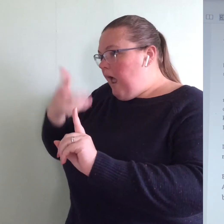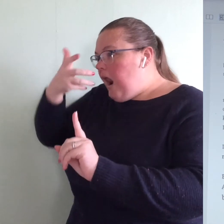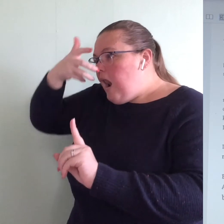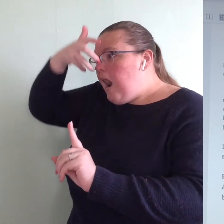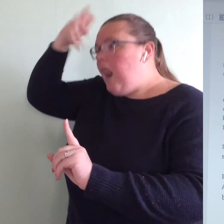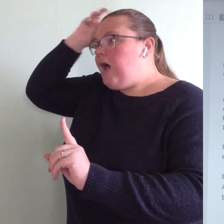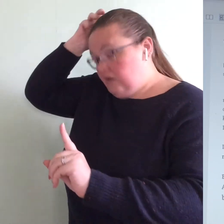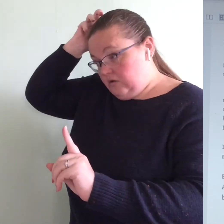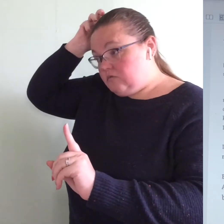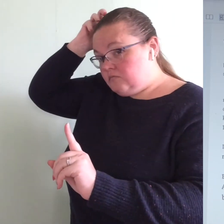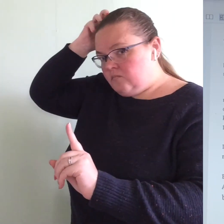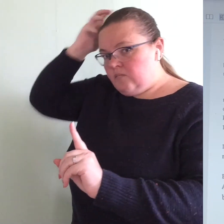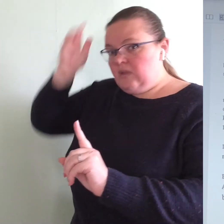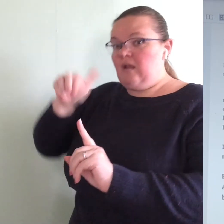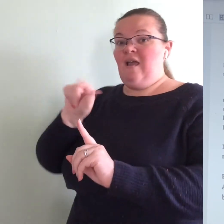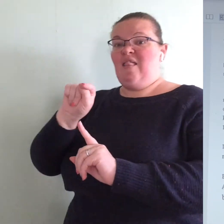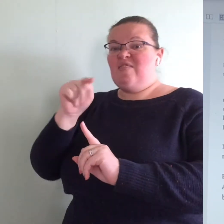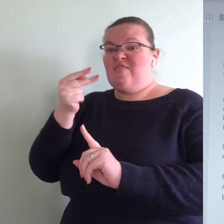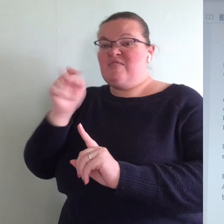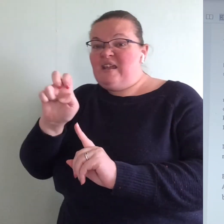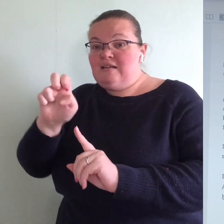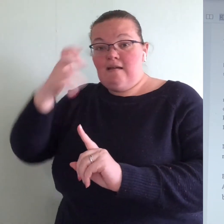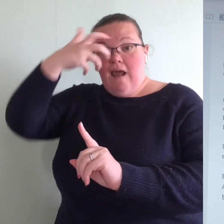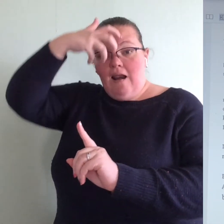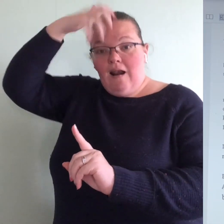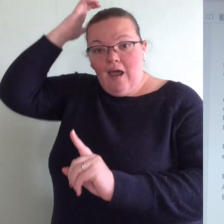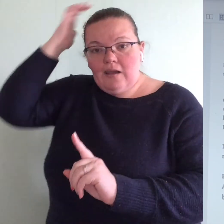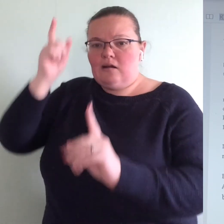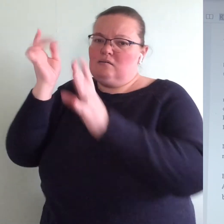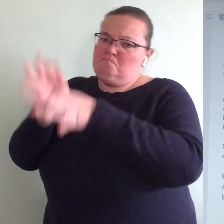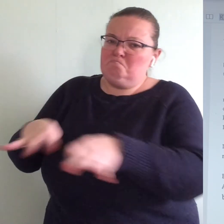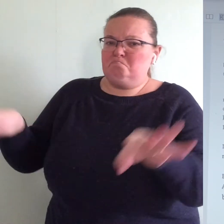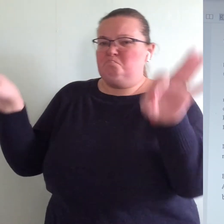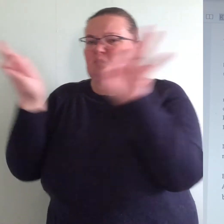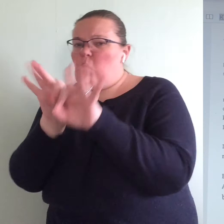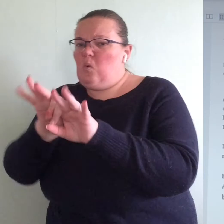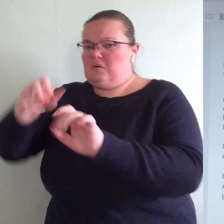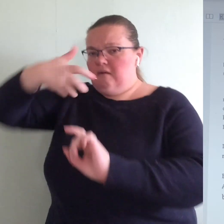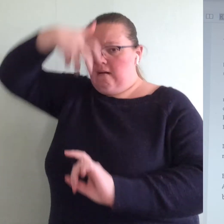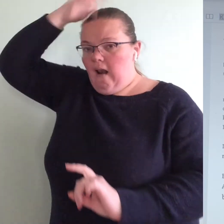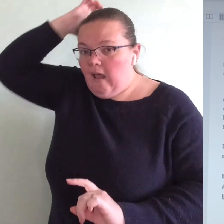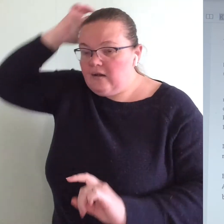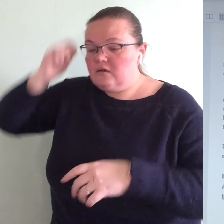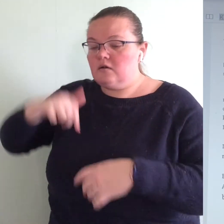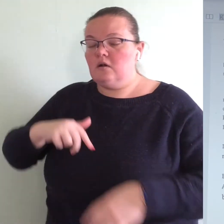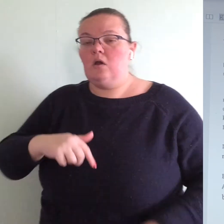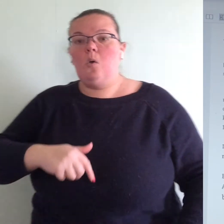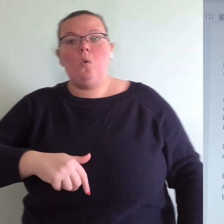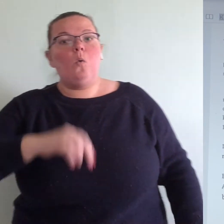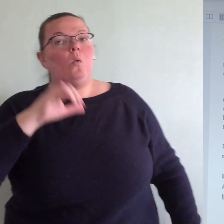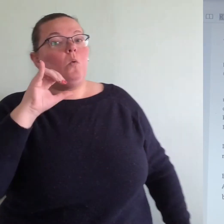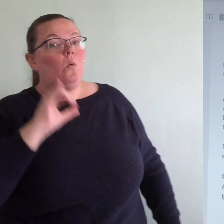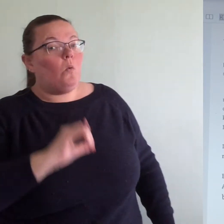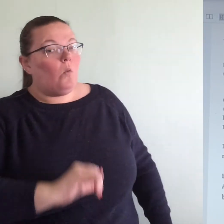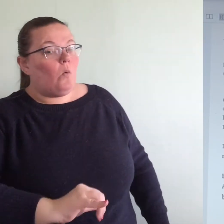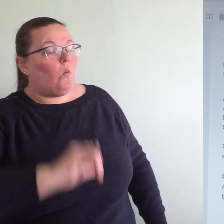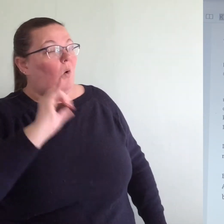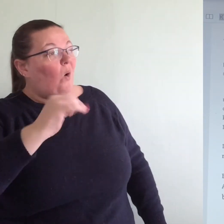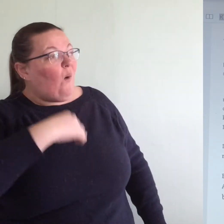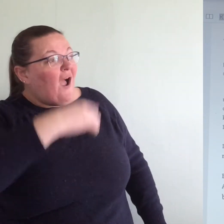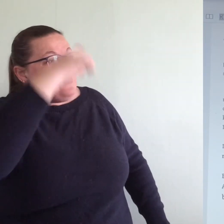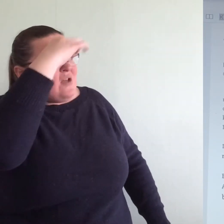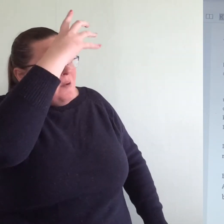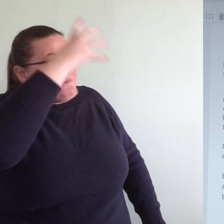is a lion. The great lion. Oh, said Susan, I thought he was a